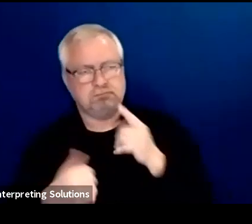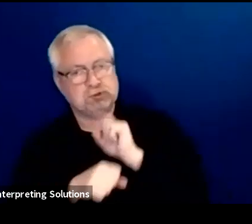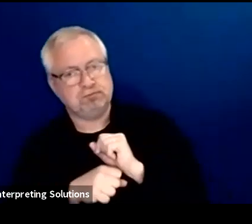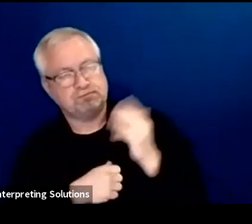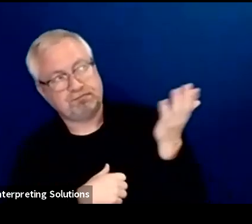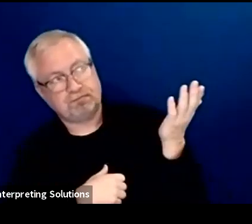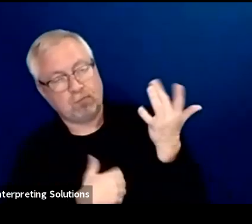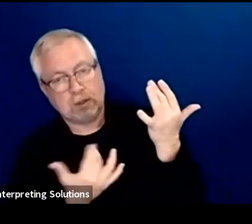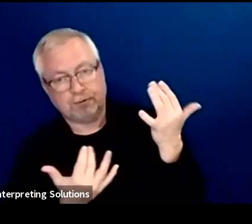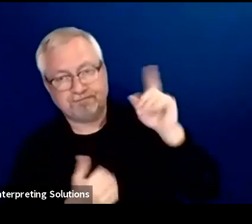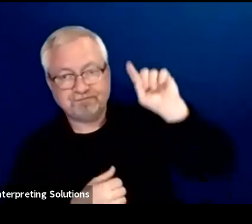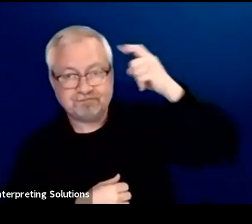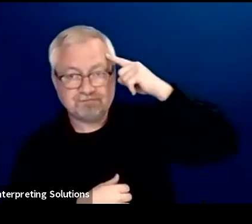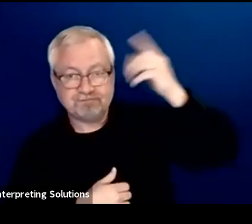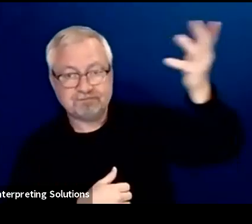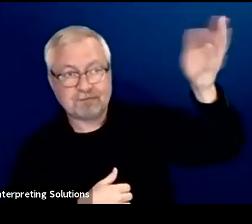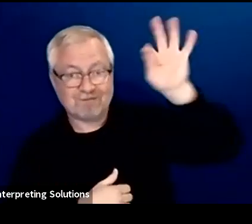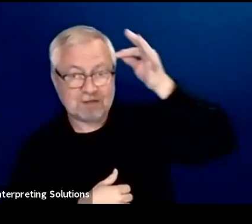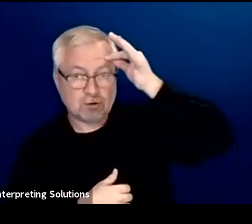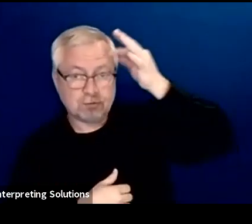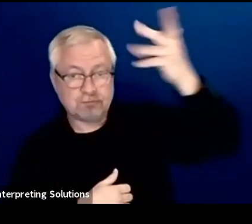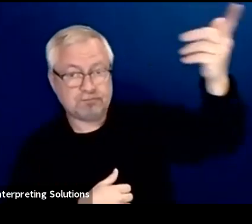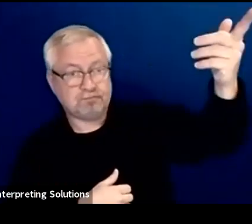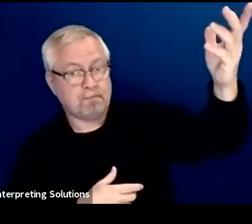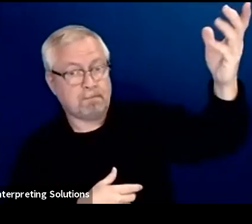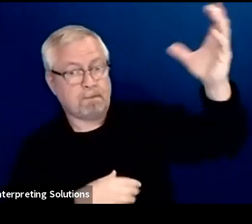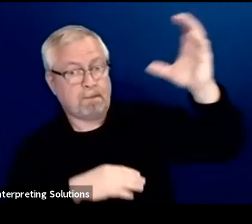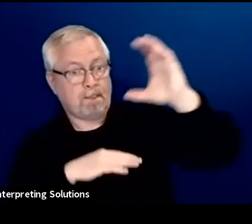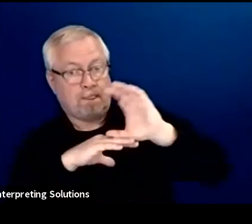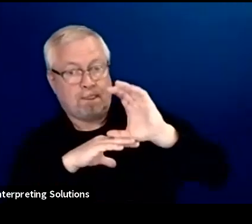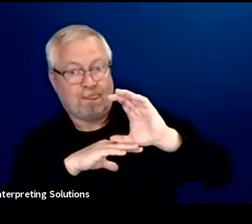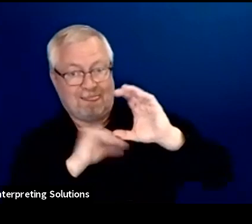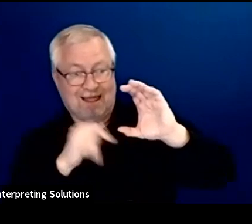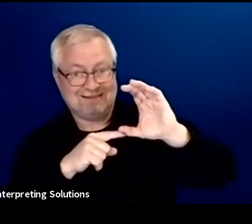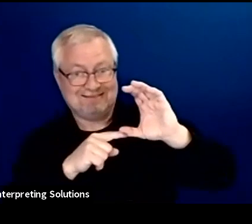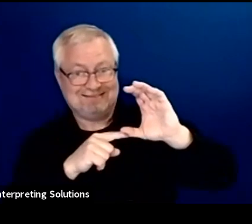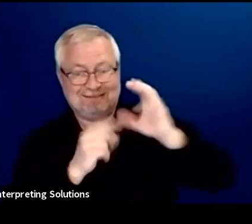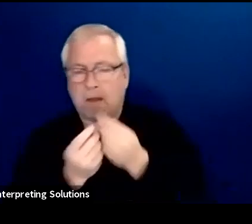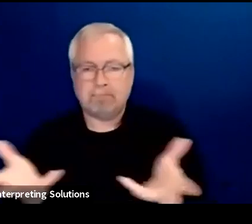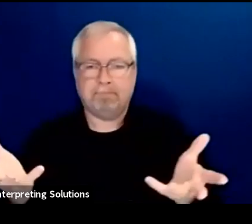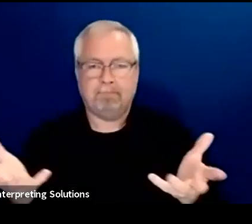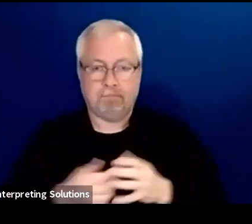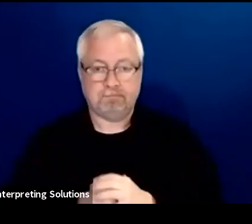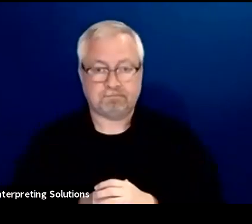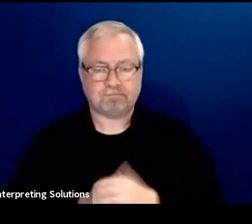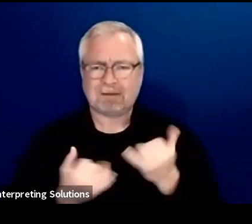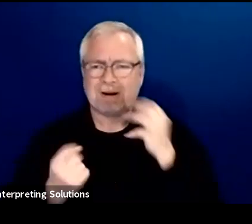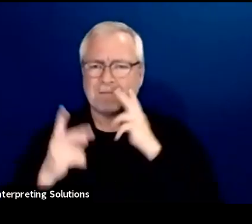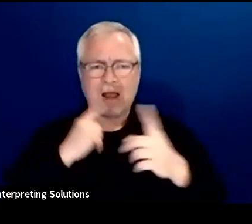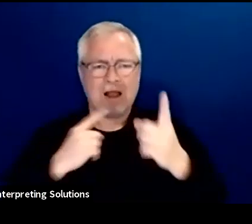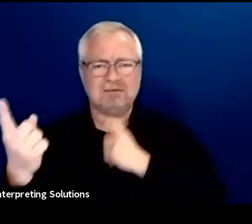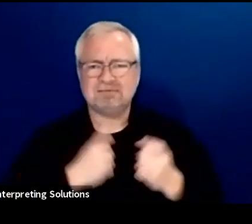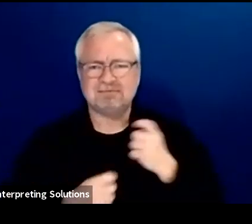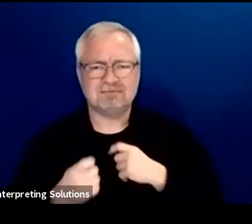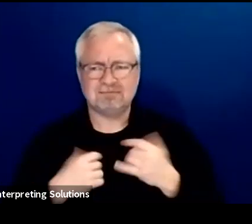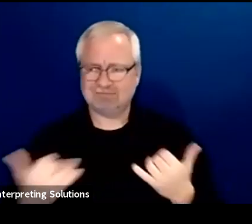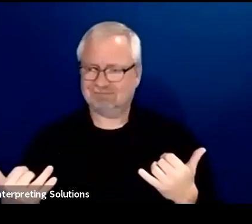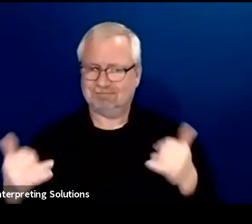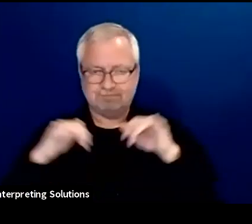able to kick those additional benefits into gear. One of them that a lot of people ask about, and I want to address it here because it comes up so often and for good reason,